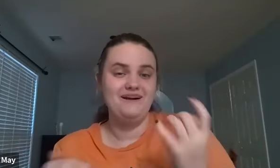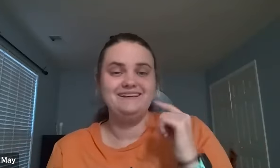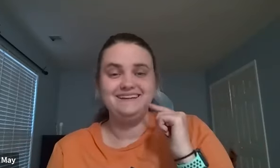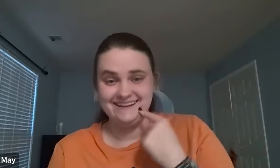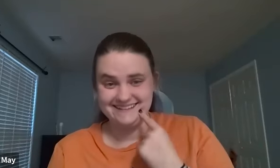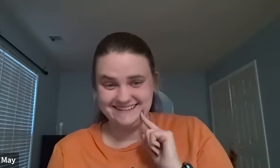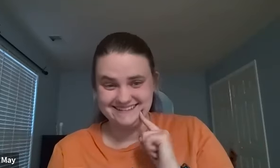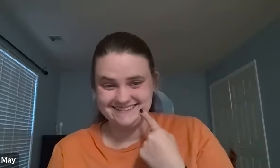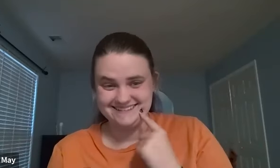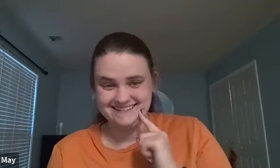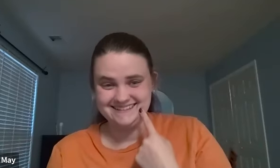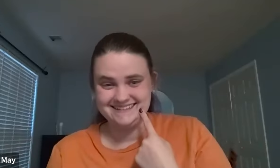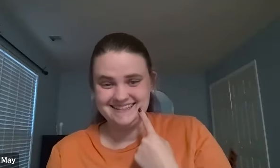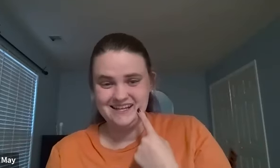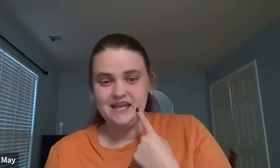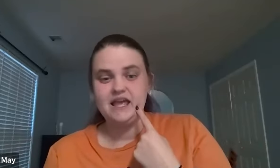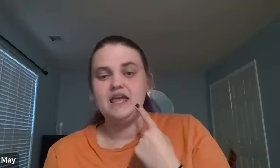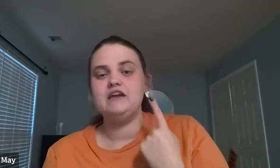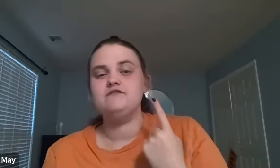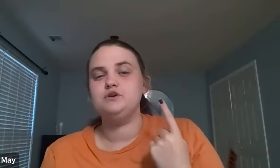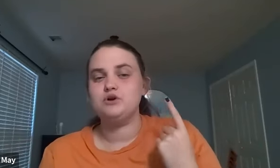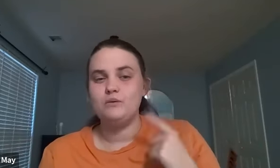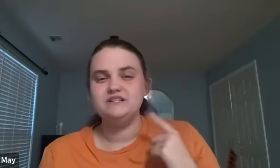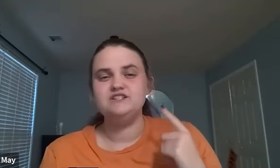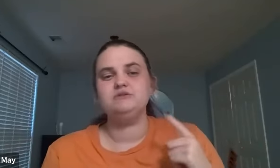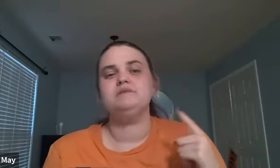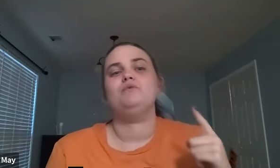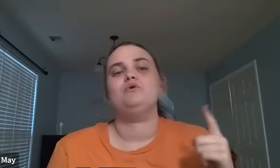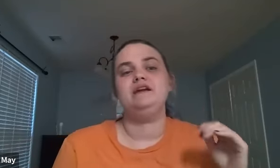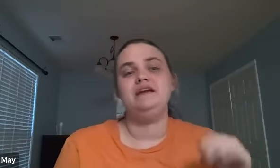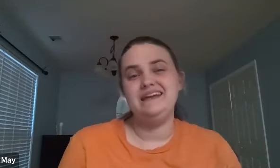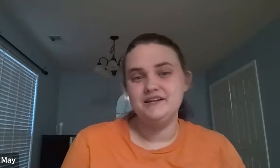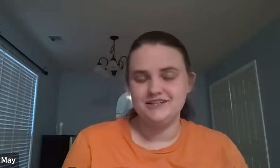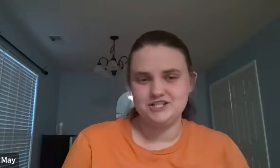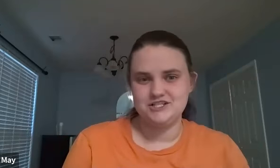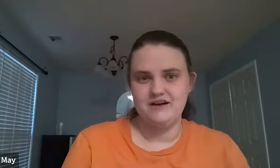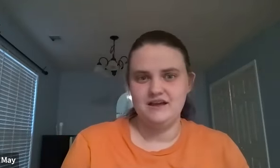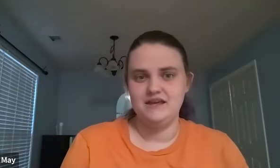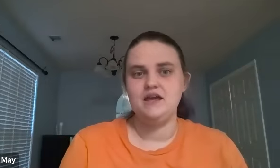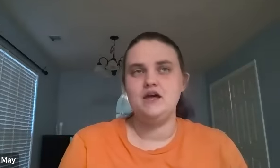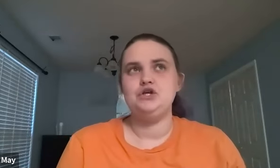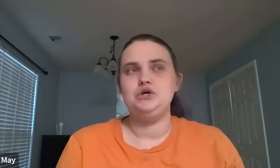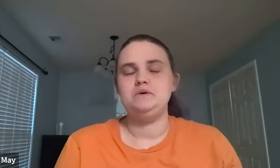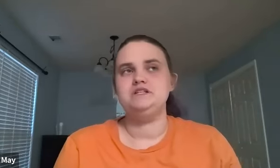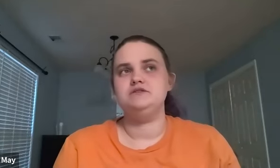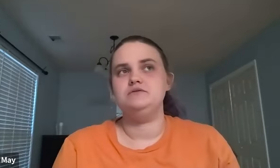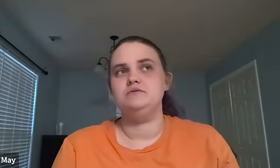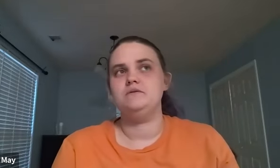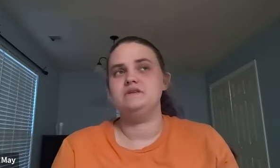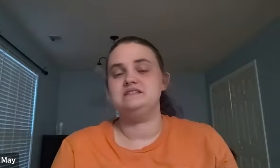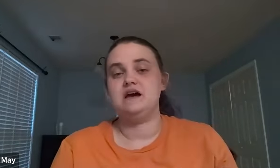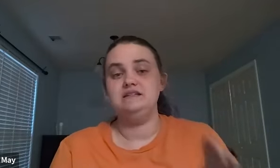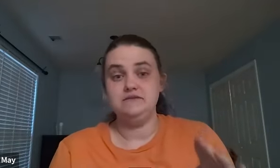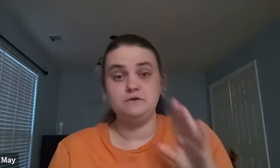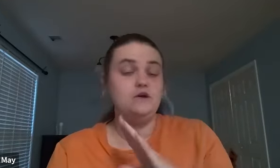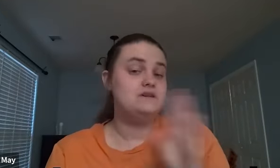want candy. If you were going to do it more English-like, you would do the sign different. The only sign